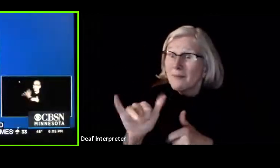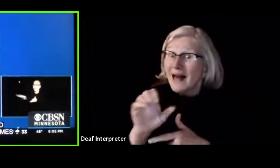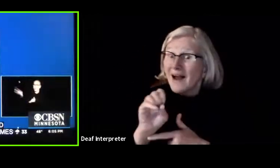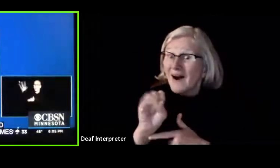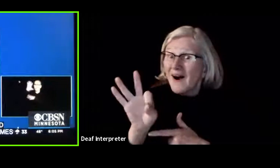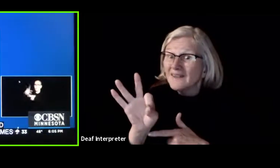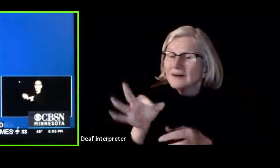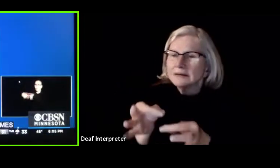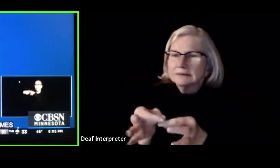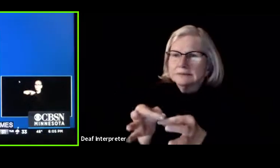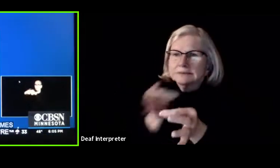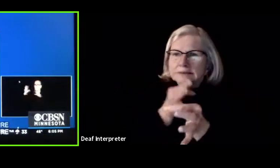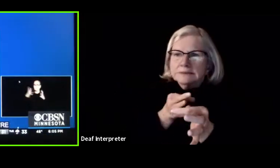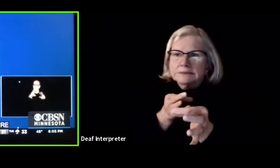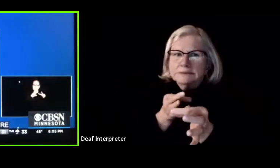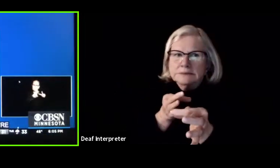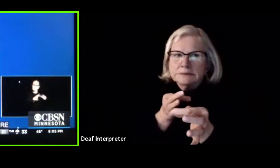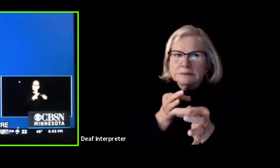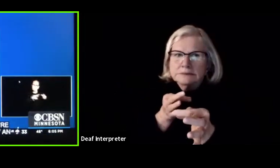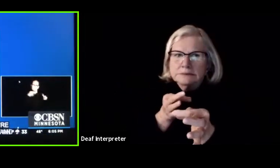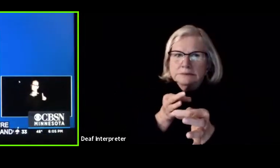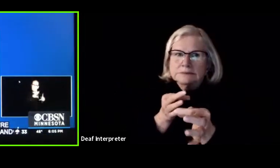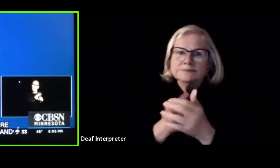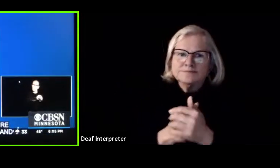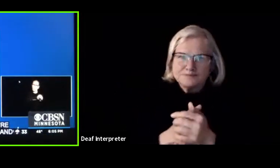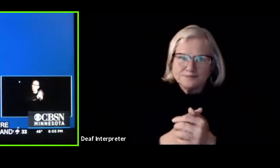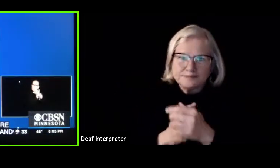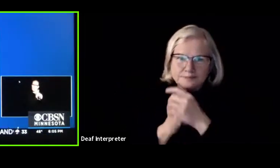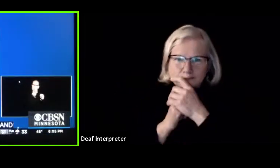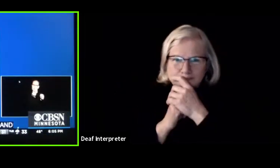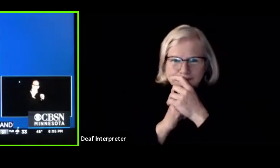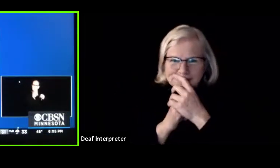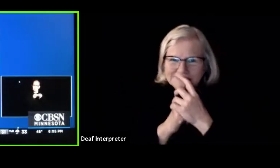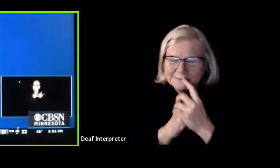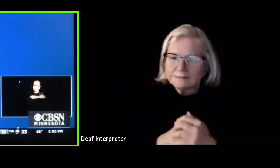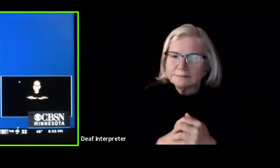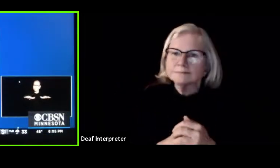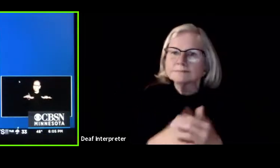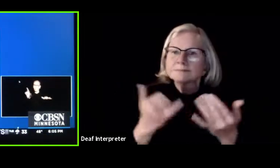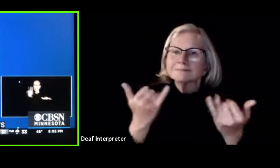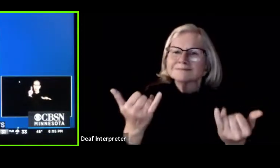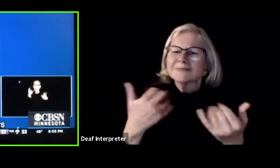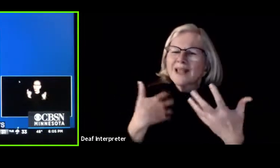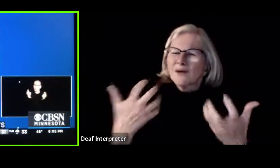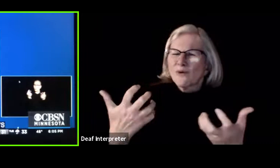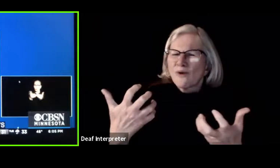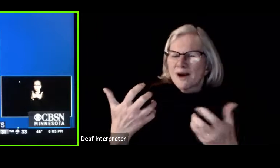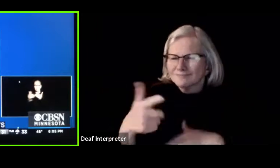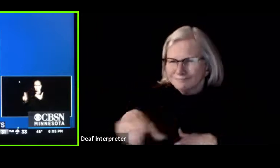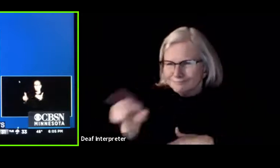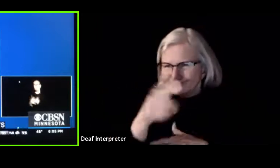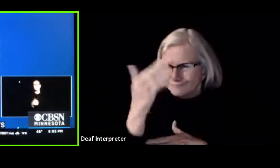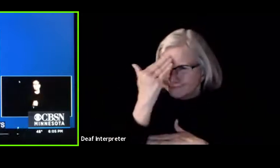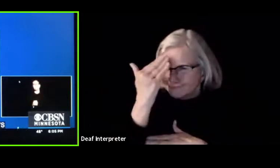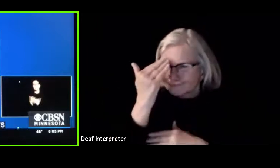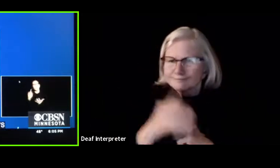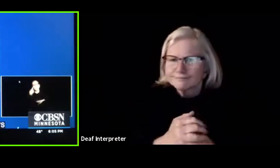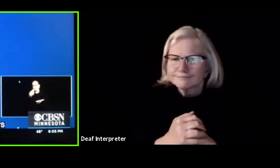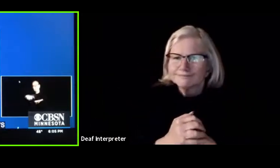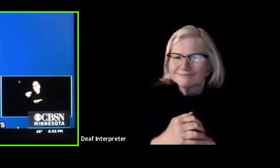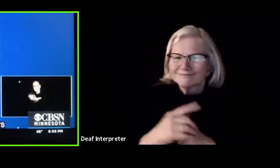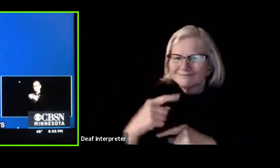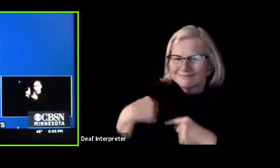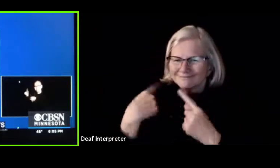Against COVID-19 pandemic and where we're going. I'd like to acknowledge that the difficulty of these last 8 months is